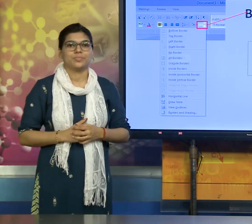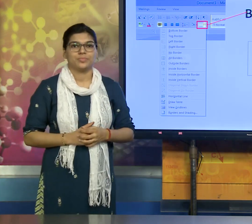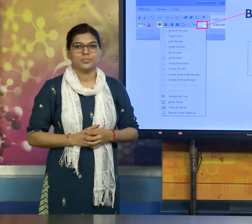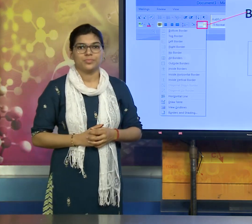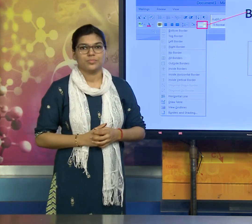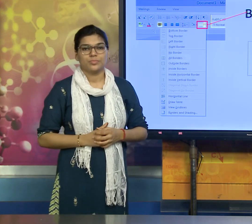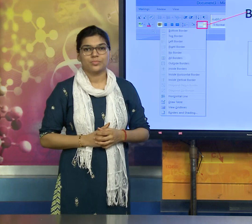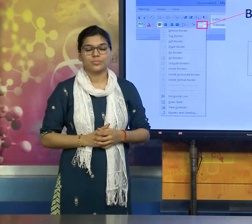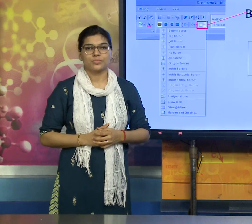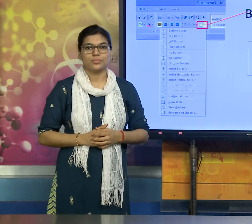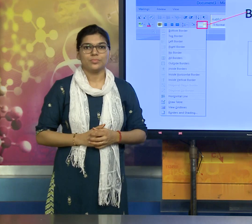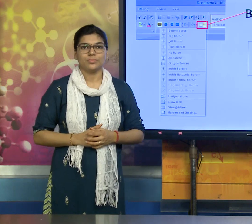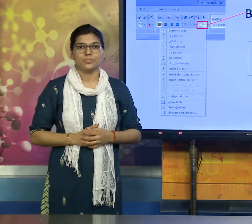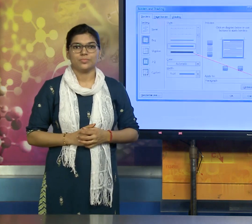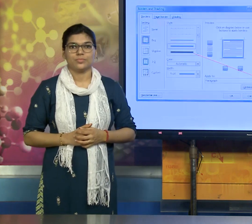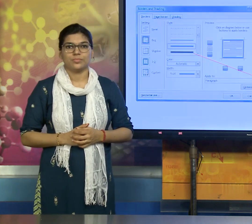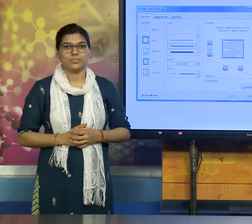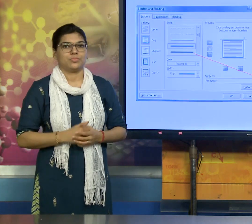option, borders and shading.